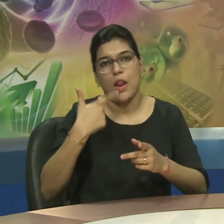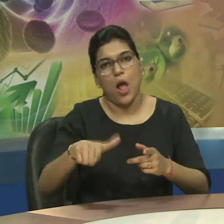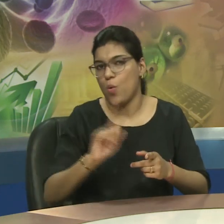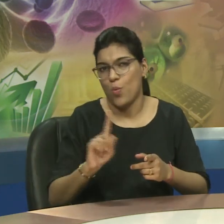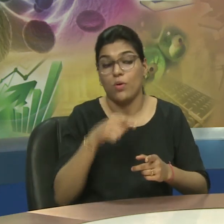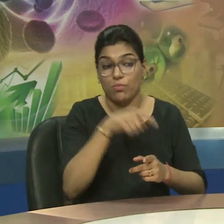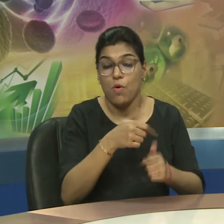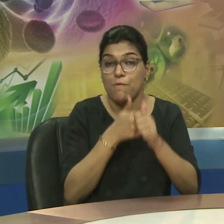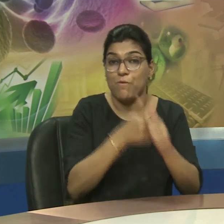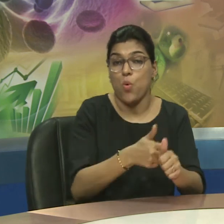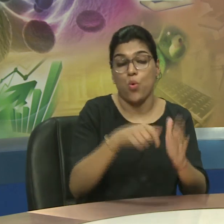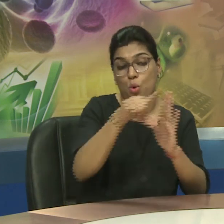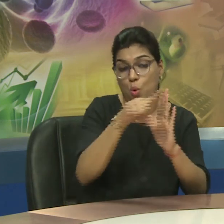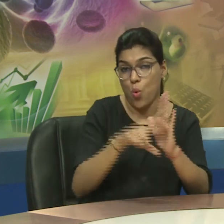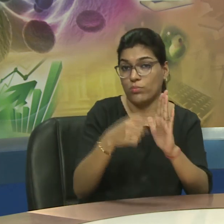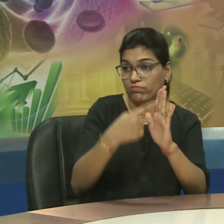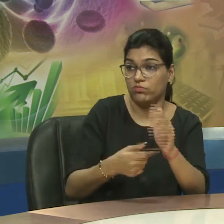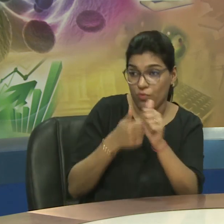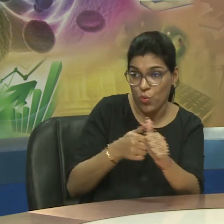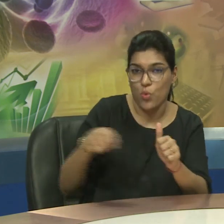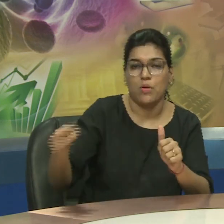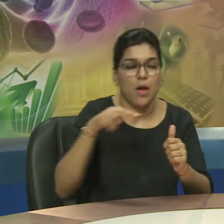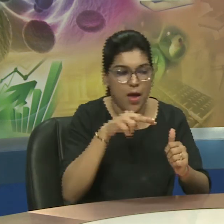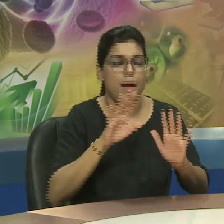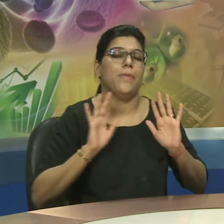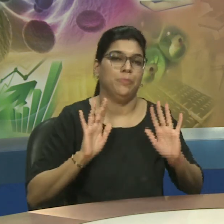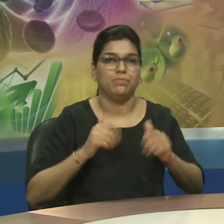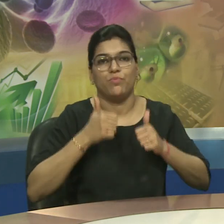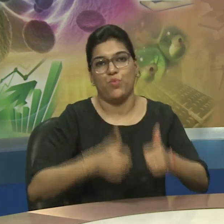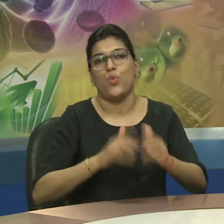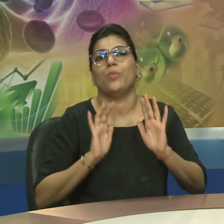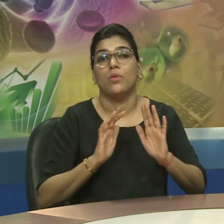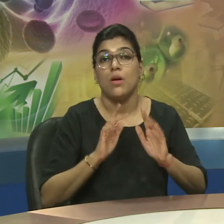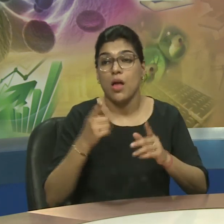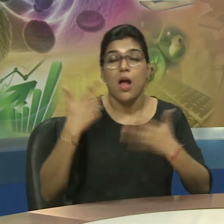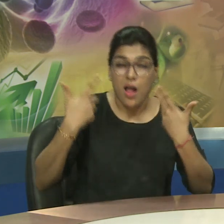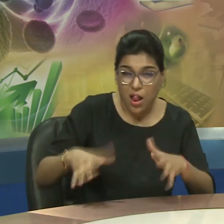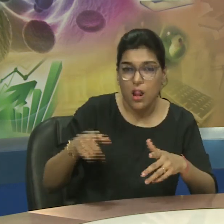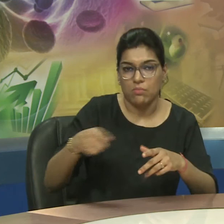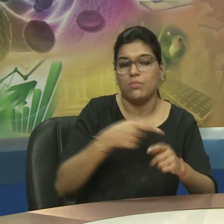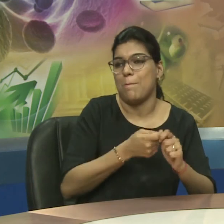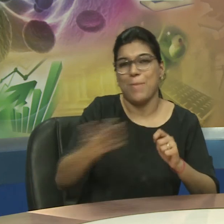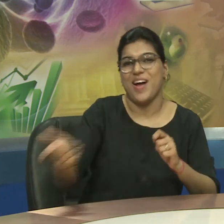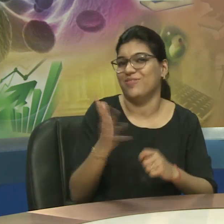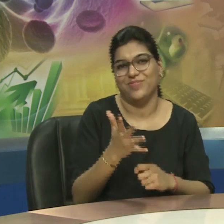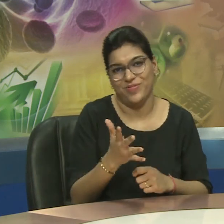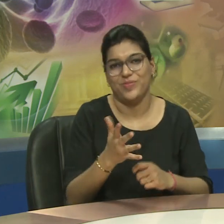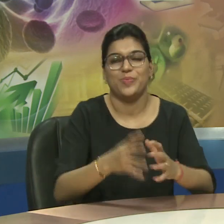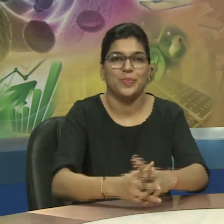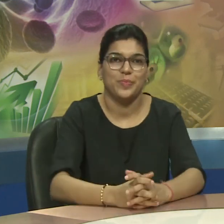insurance policy. The insured is expected to act in a manner as if subject matter has not been insured.